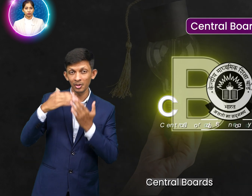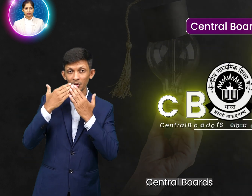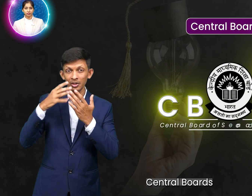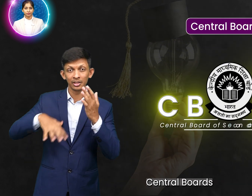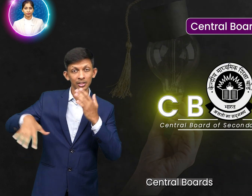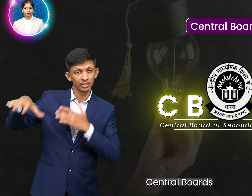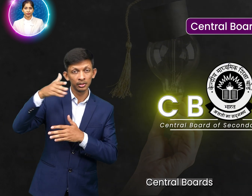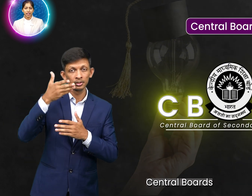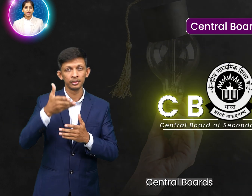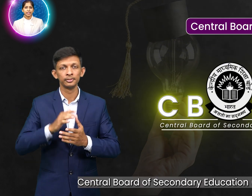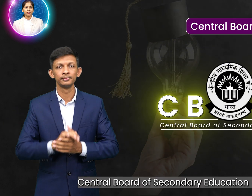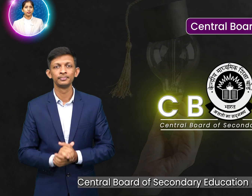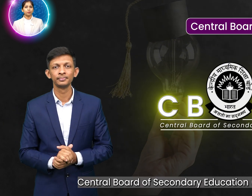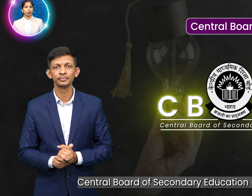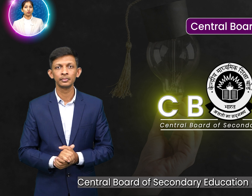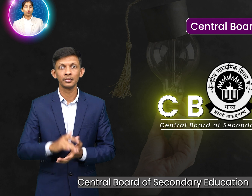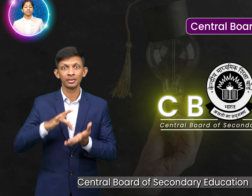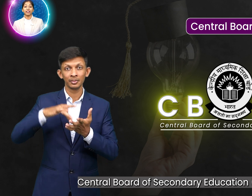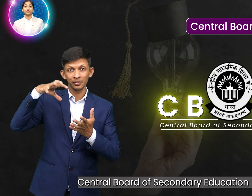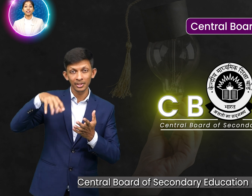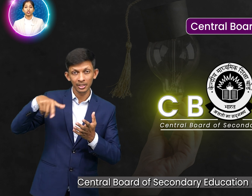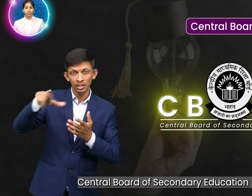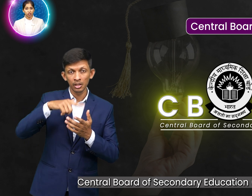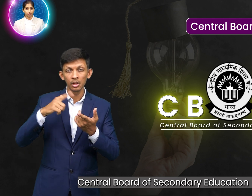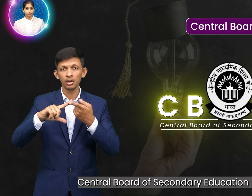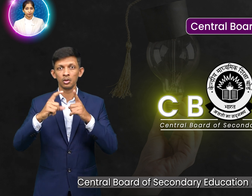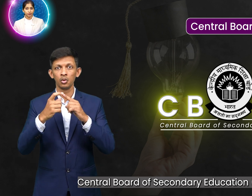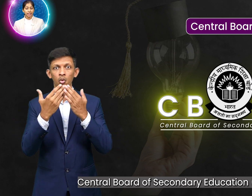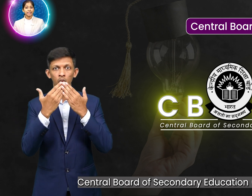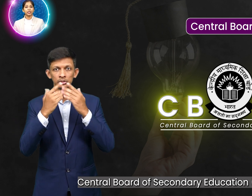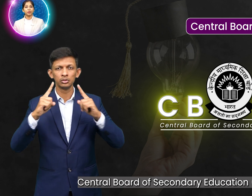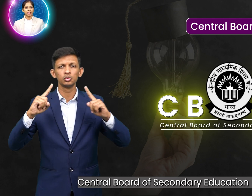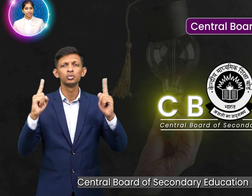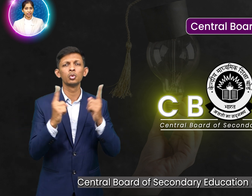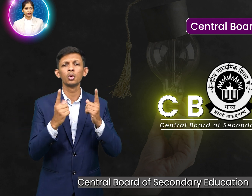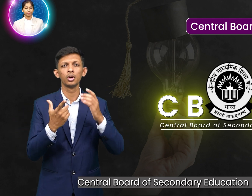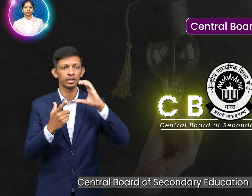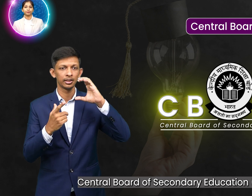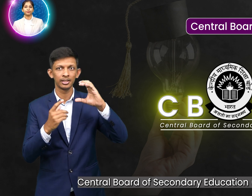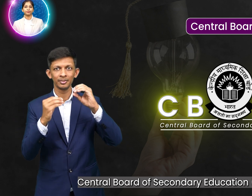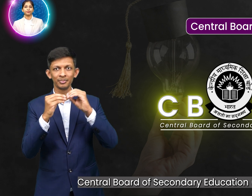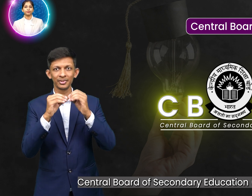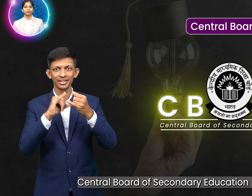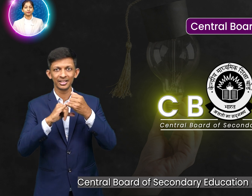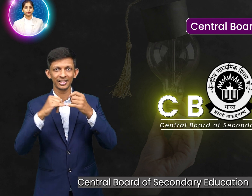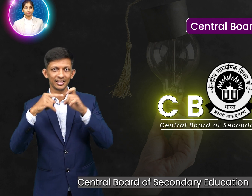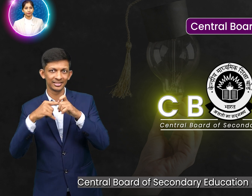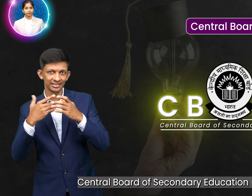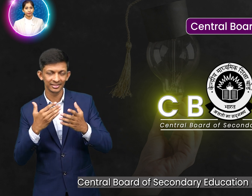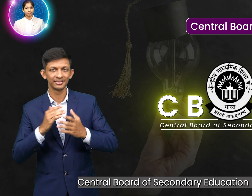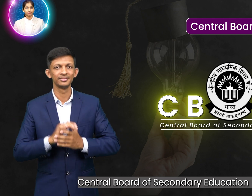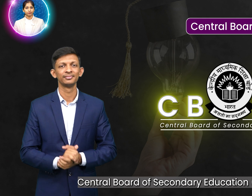Central boards. Central Board of Secondary Education, CBSE,